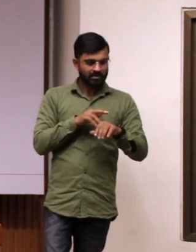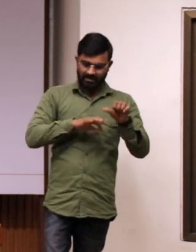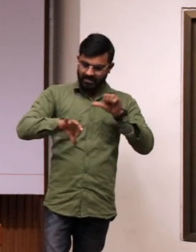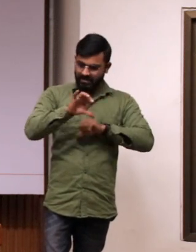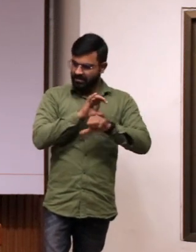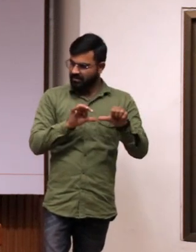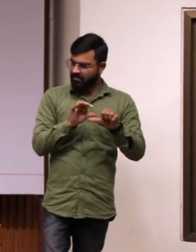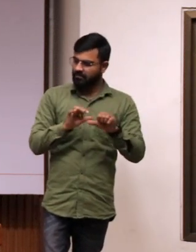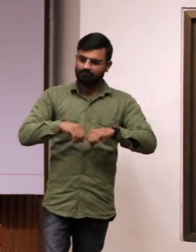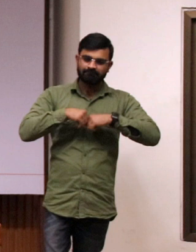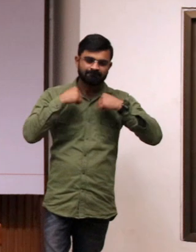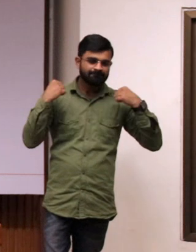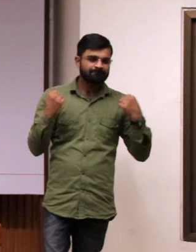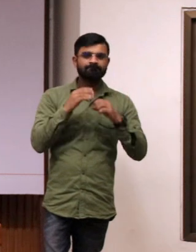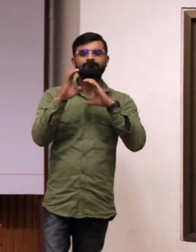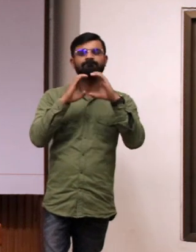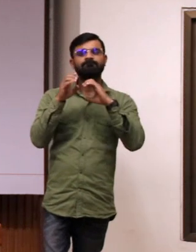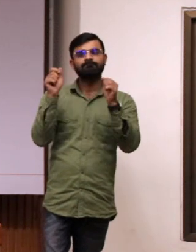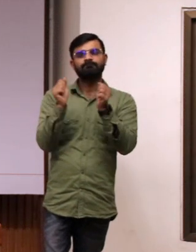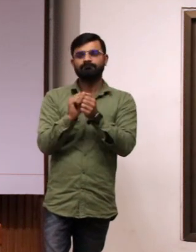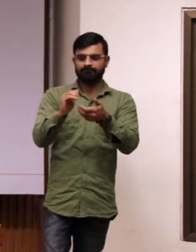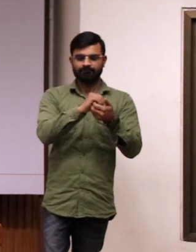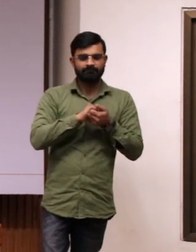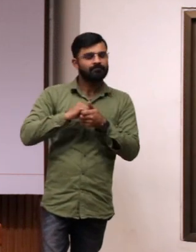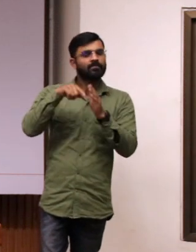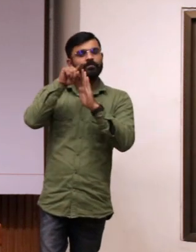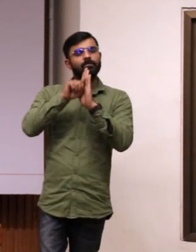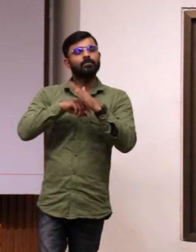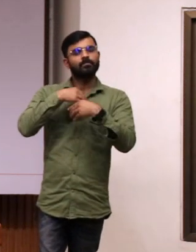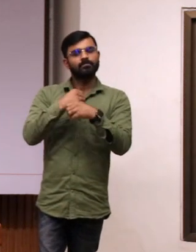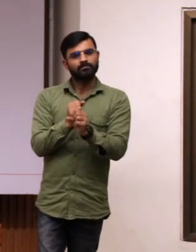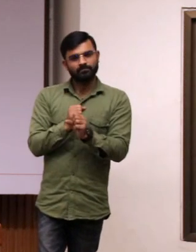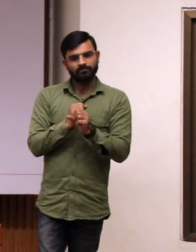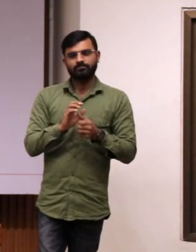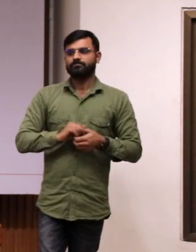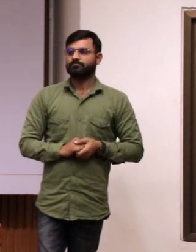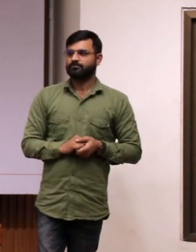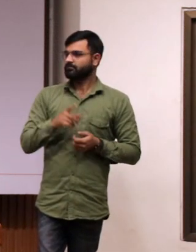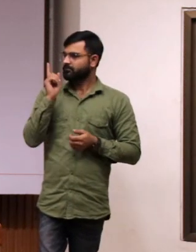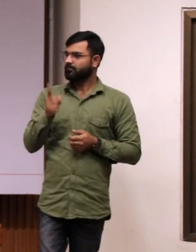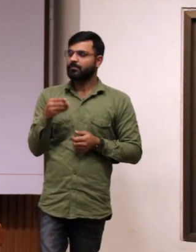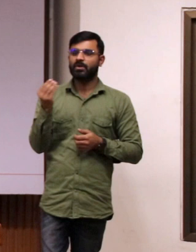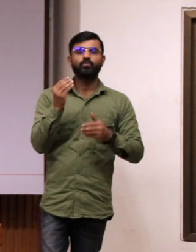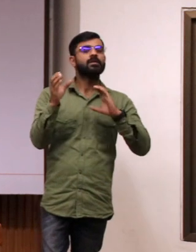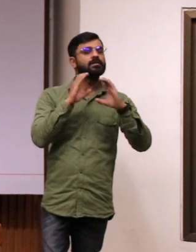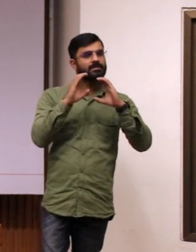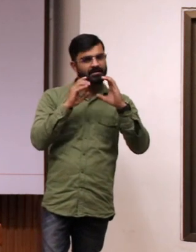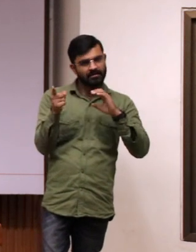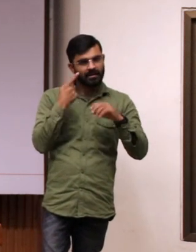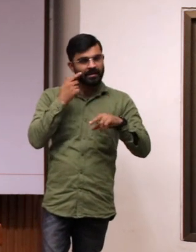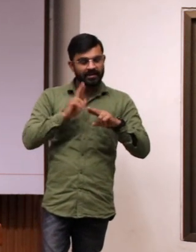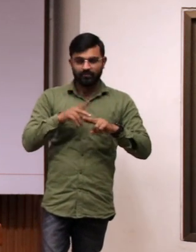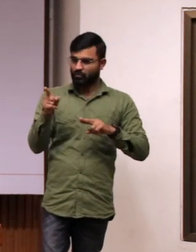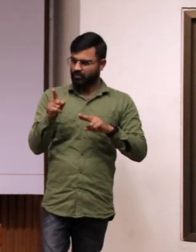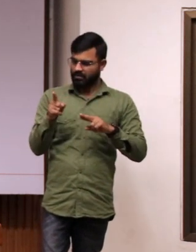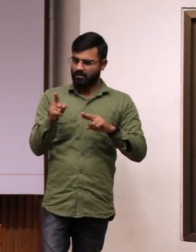scientists are not taking the effort to communicate, to engage with the policymakers. And there should be some communication. And